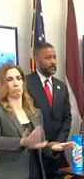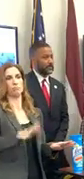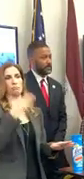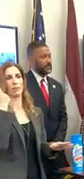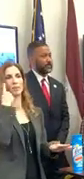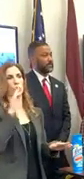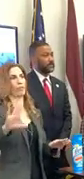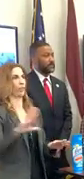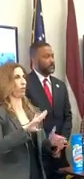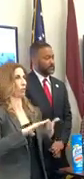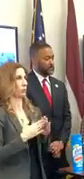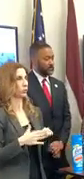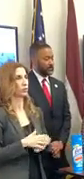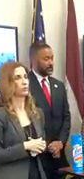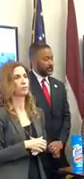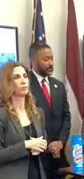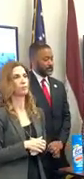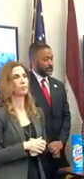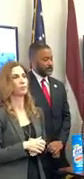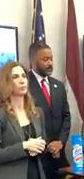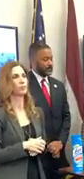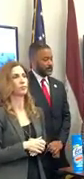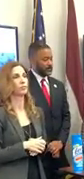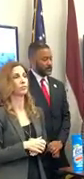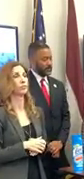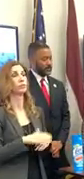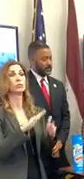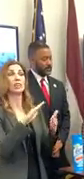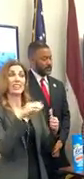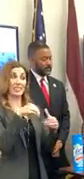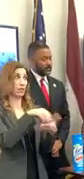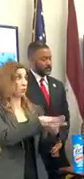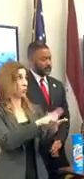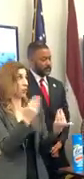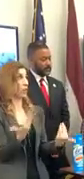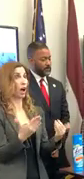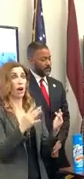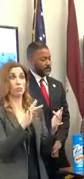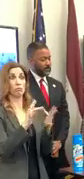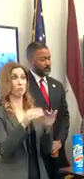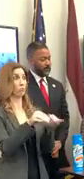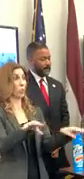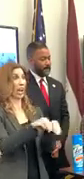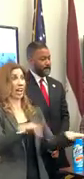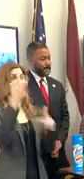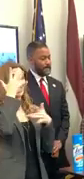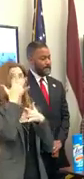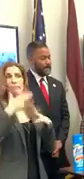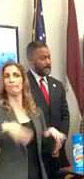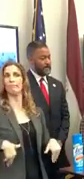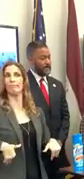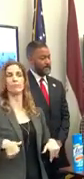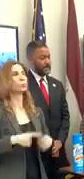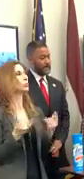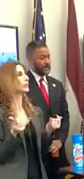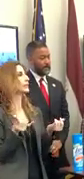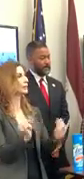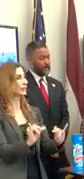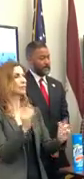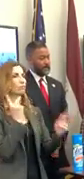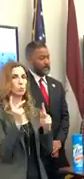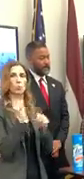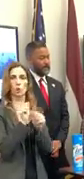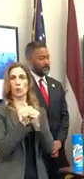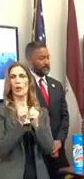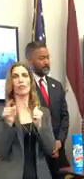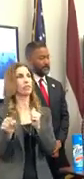their community. We have not seen community spread in any of our schools at this point. So we're still at that phase where we're working with